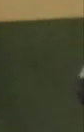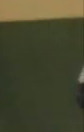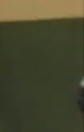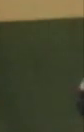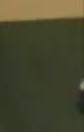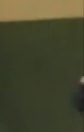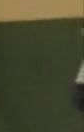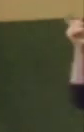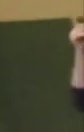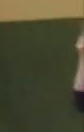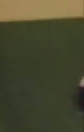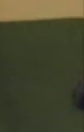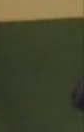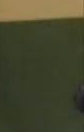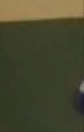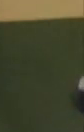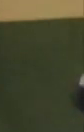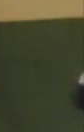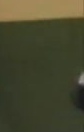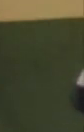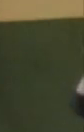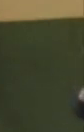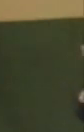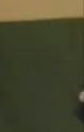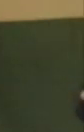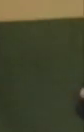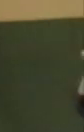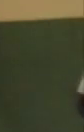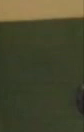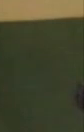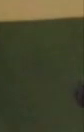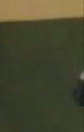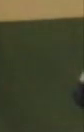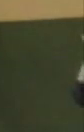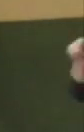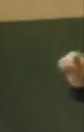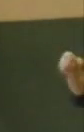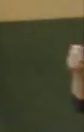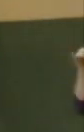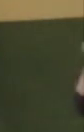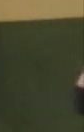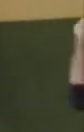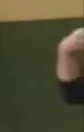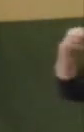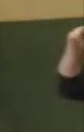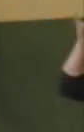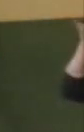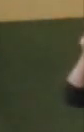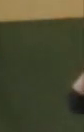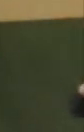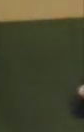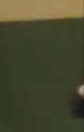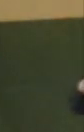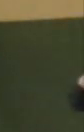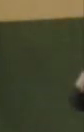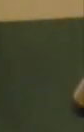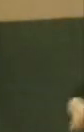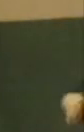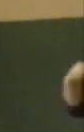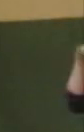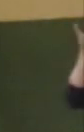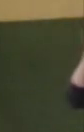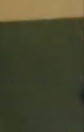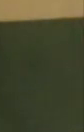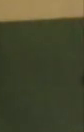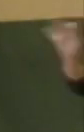gloves, grabbers, whatever kind of tools you need, trash bags, yard bags, things of that nature for